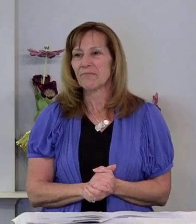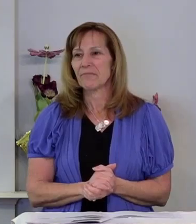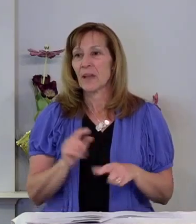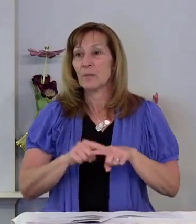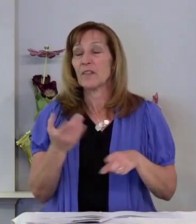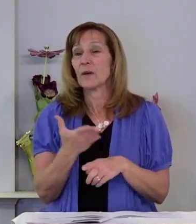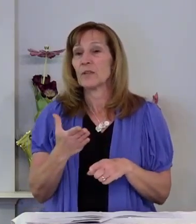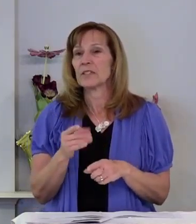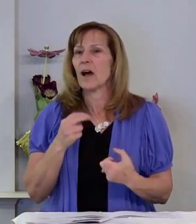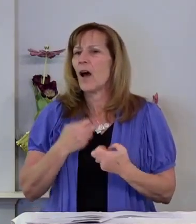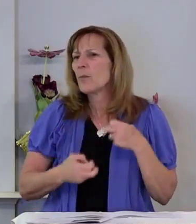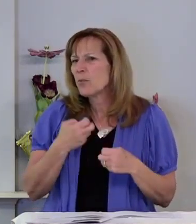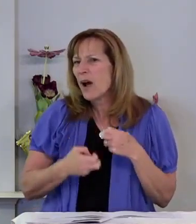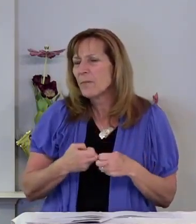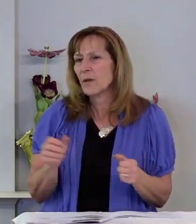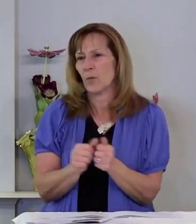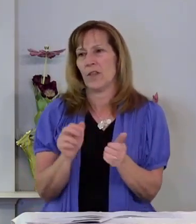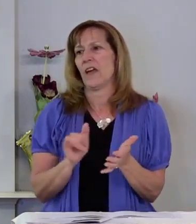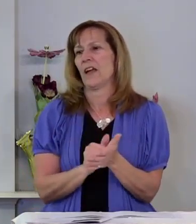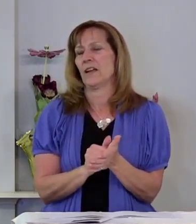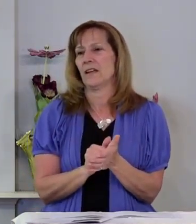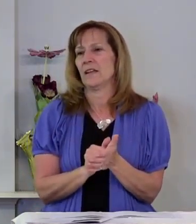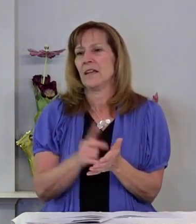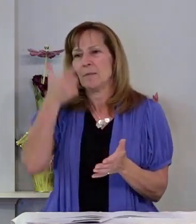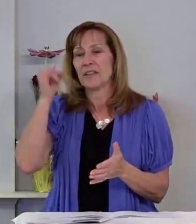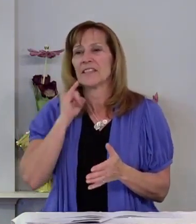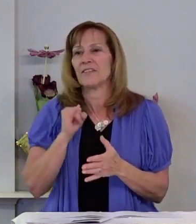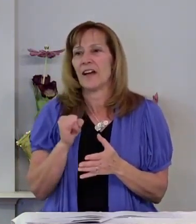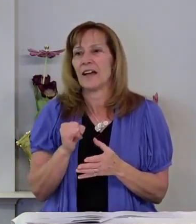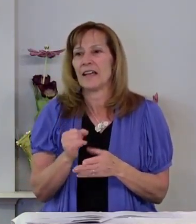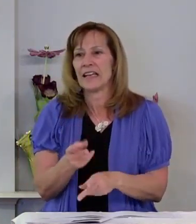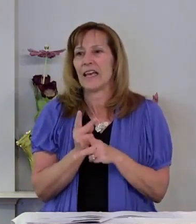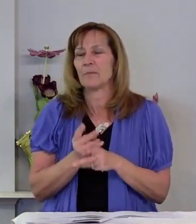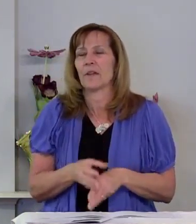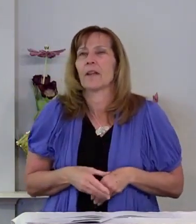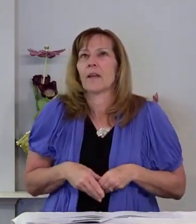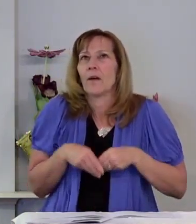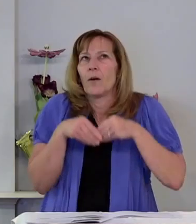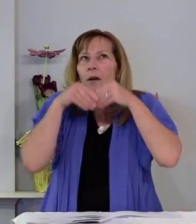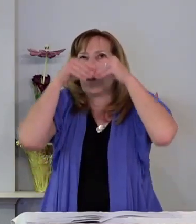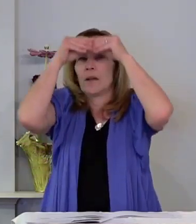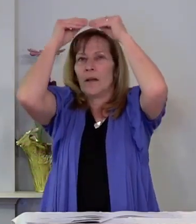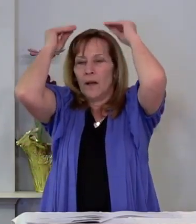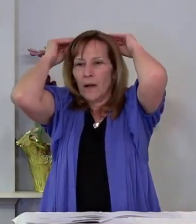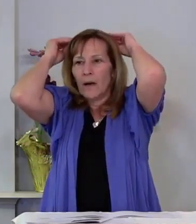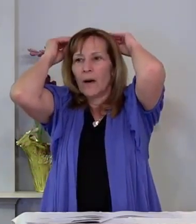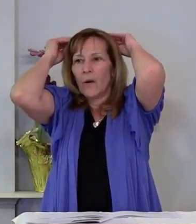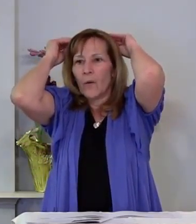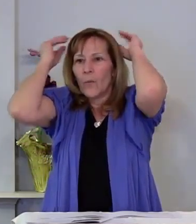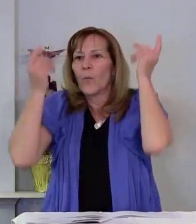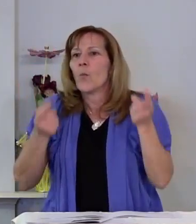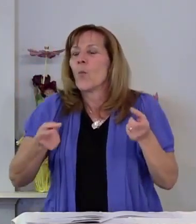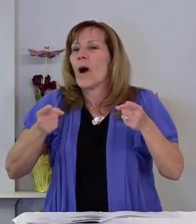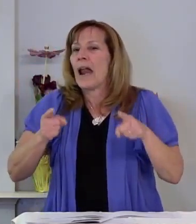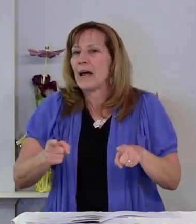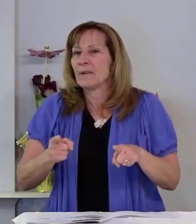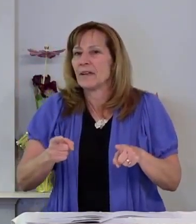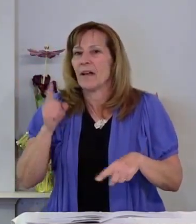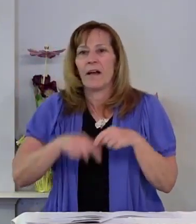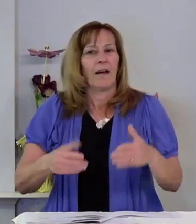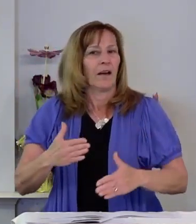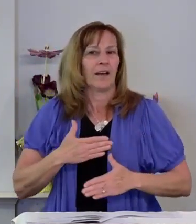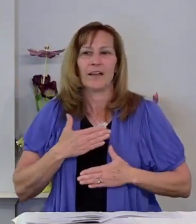But there was a problem on that, because if I kept the covers over my head, I